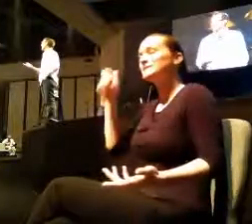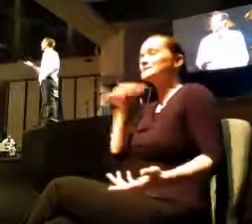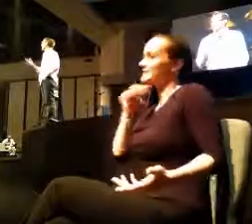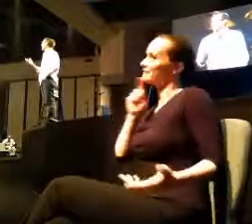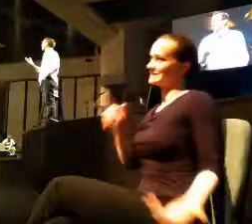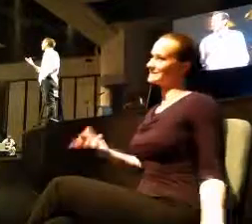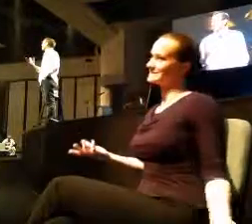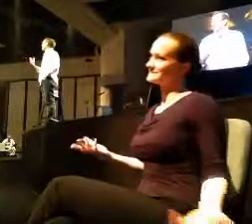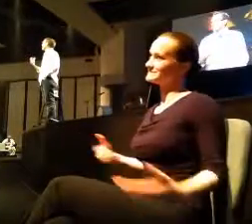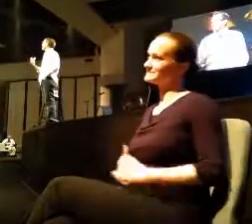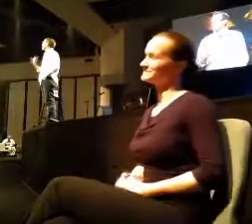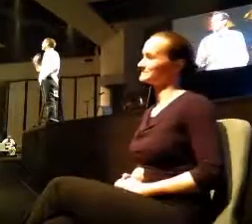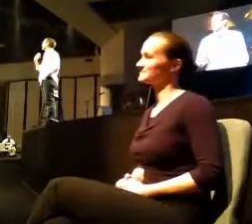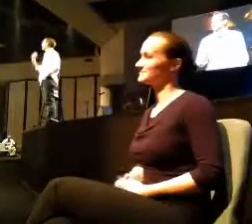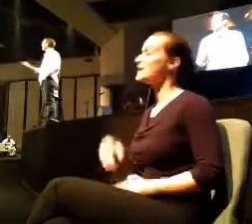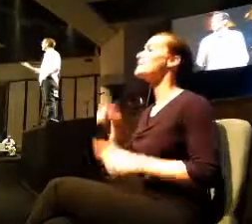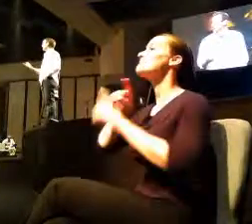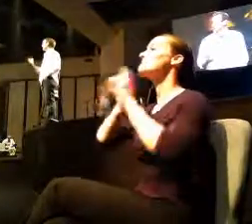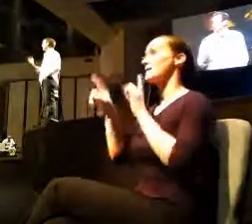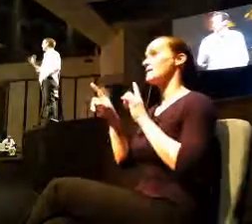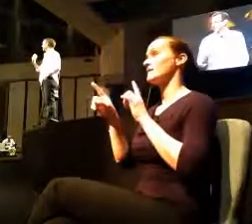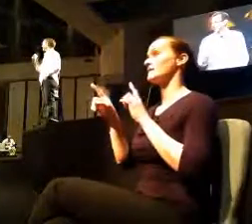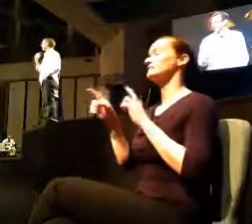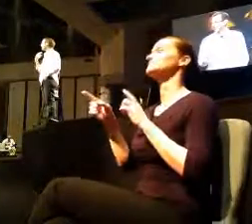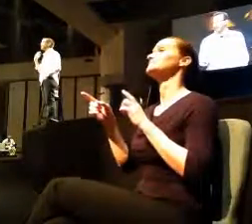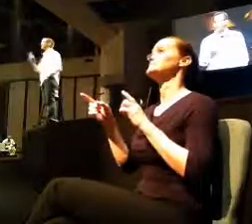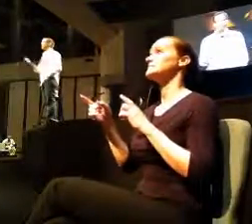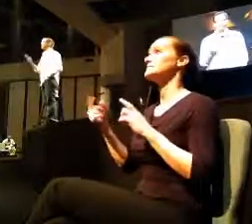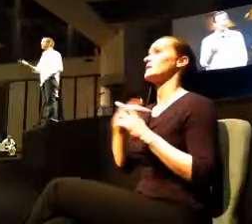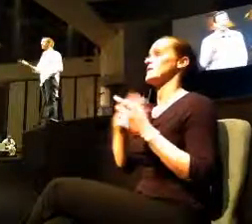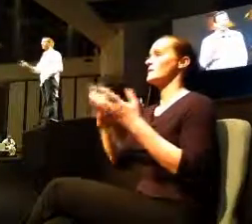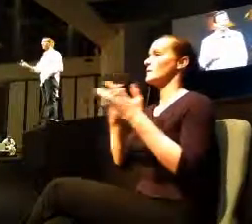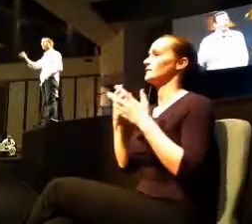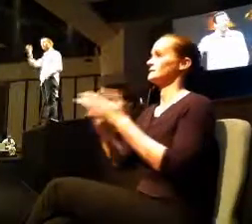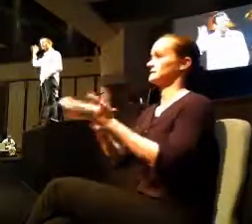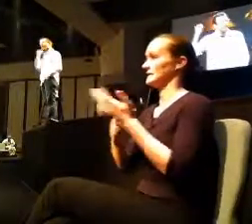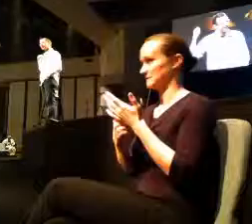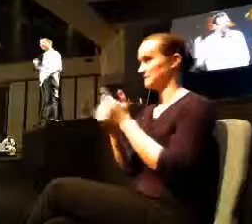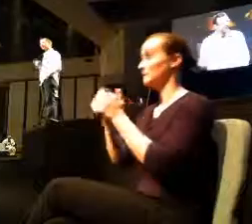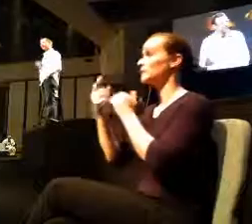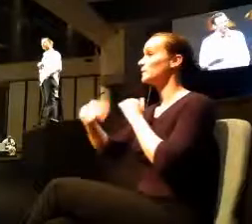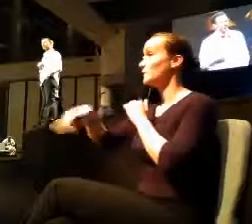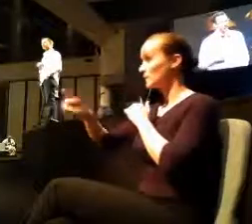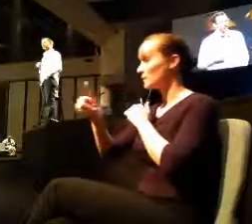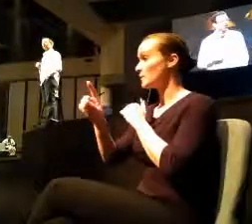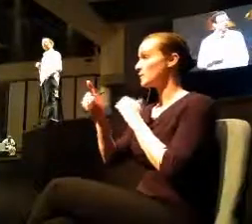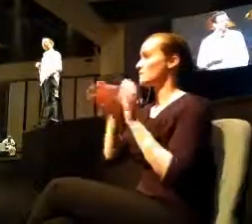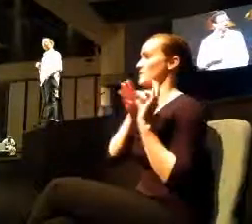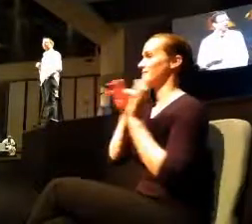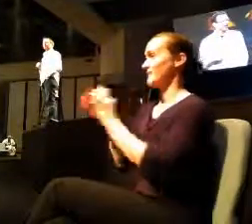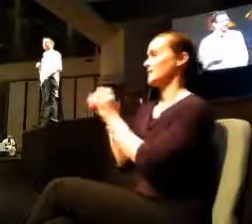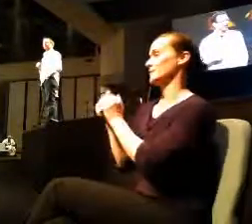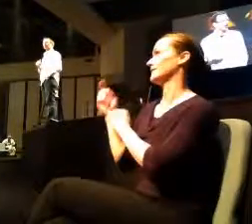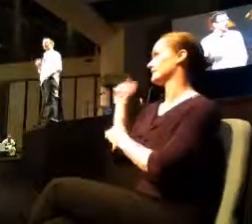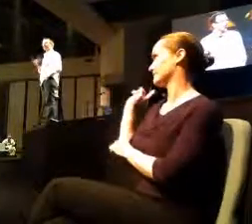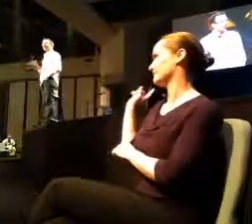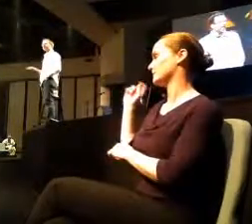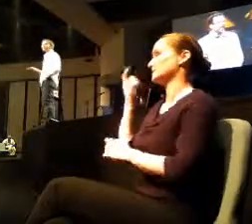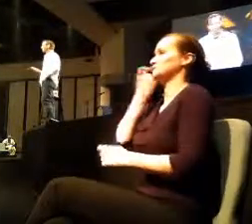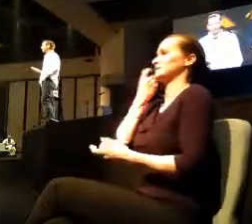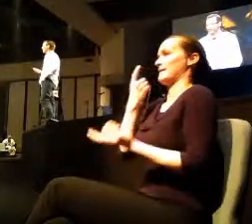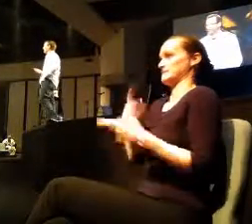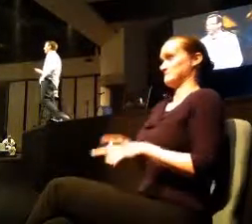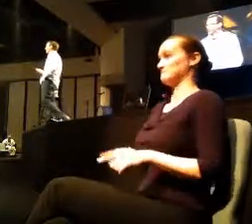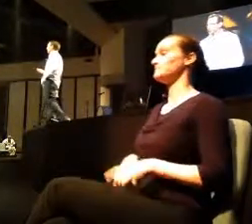not. But there is a vision of things that I want to share with you that's related to what you saw there. You know,